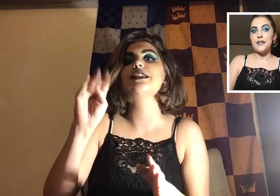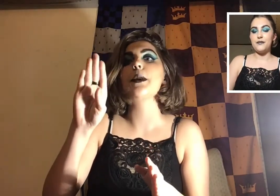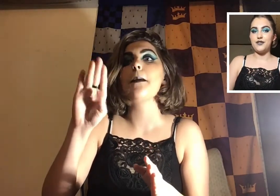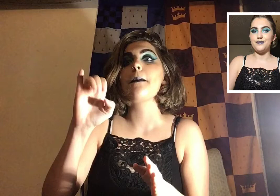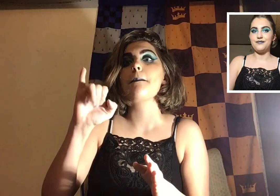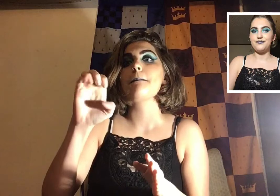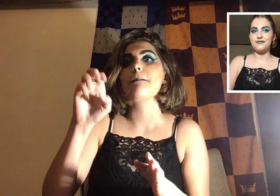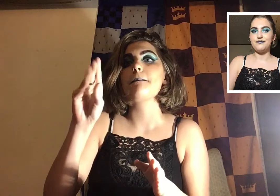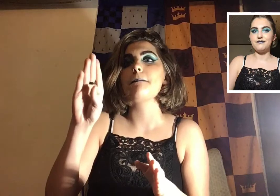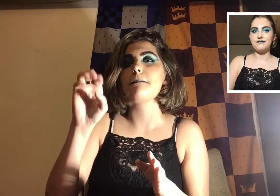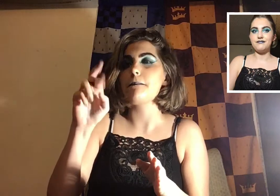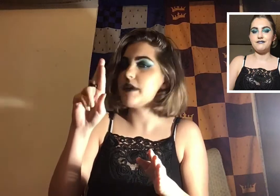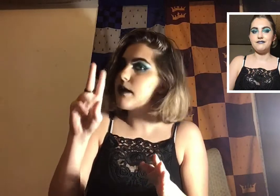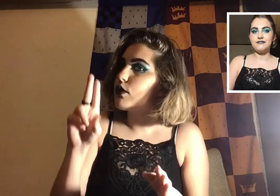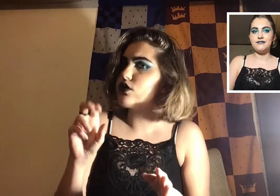Bieber.